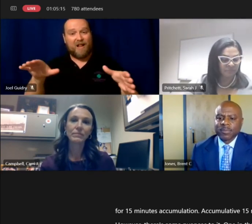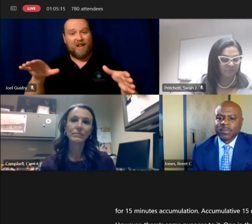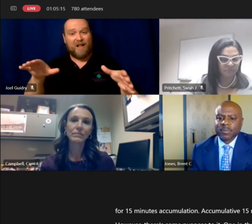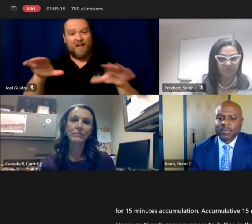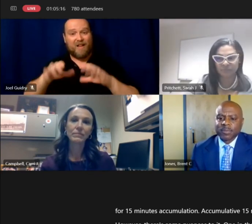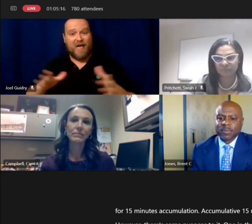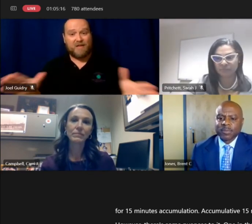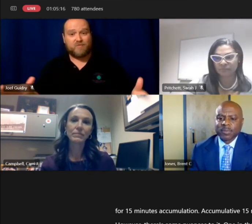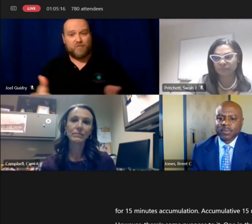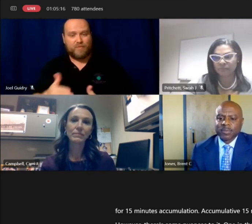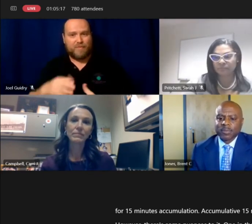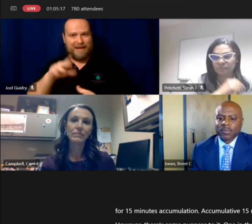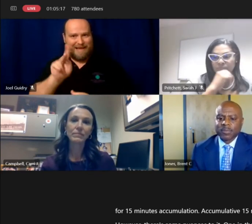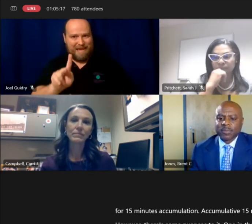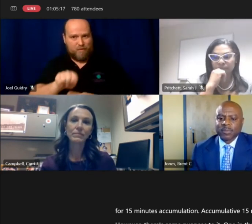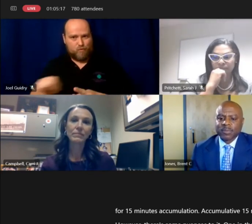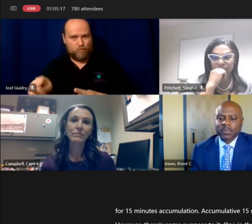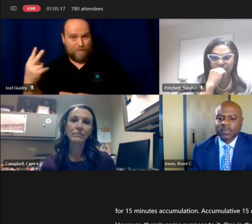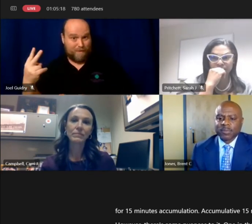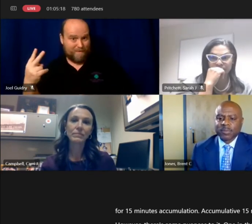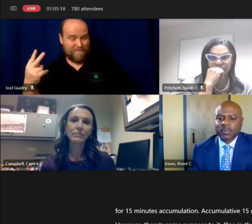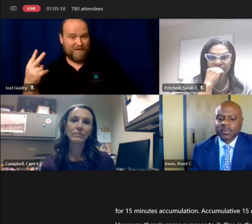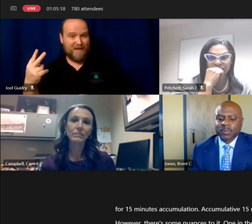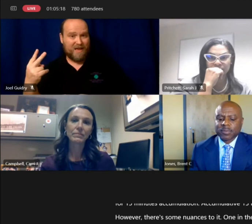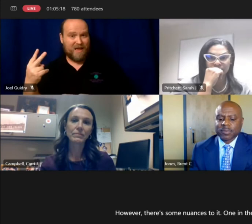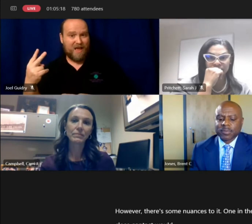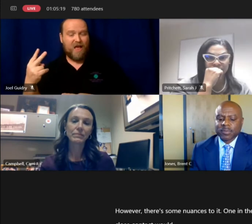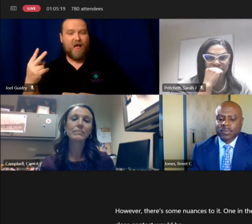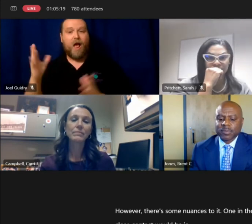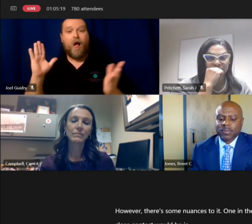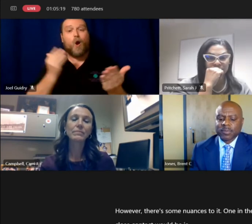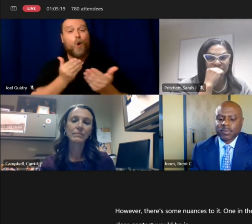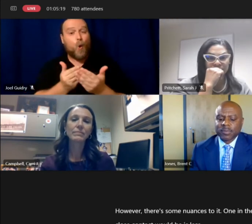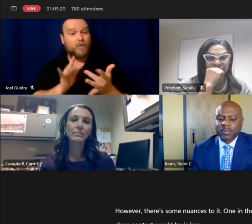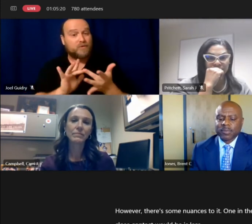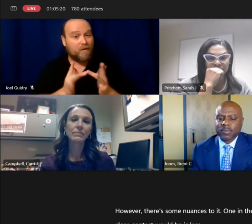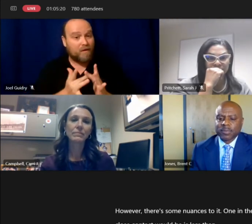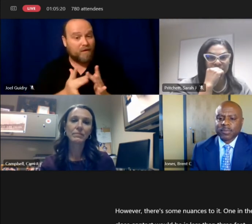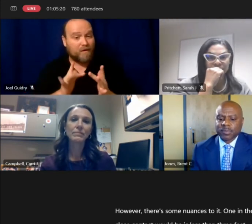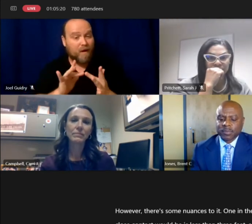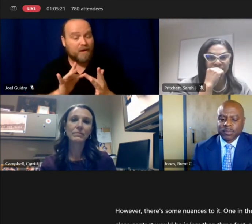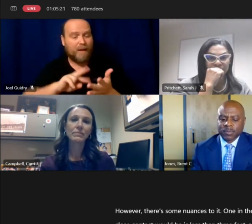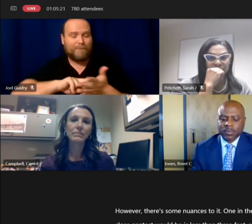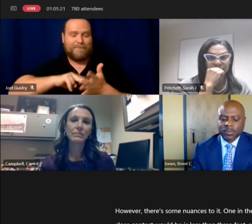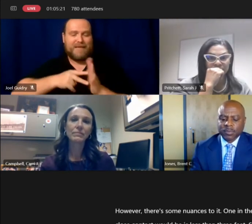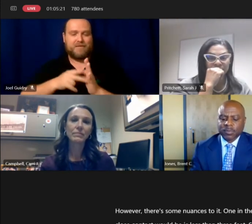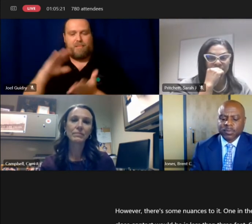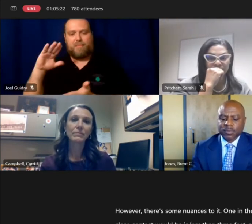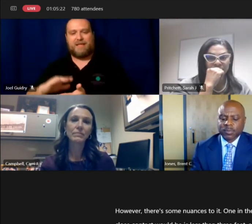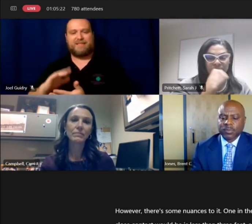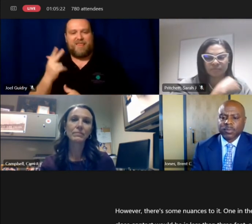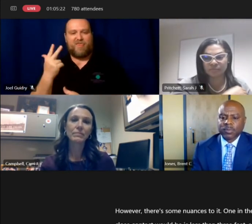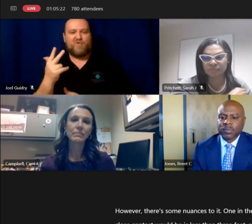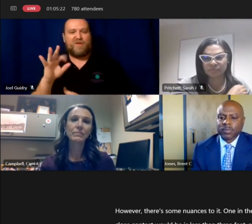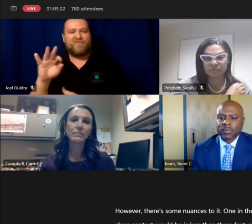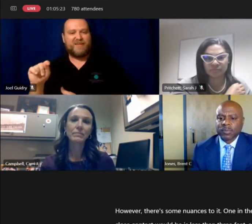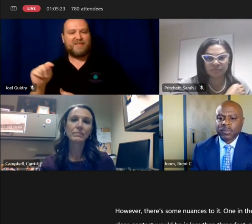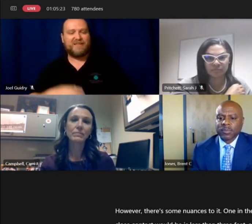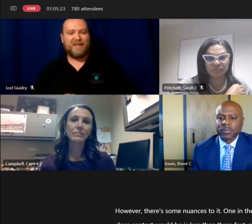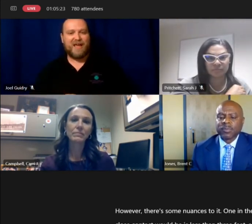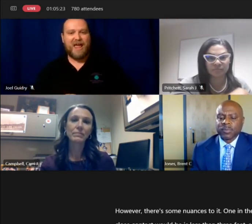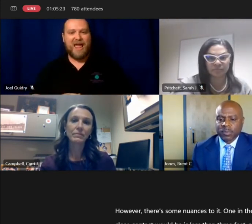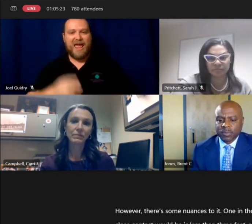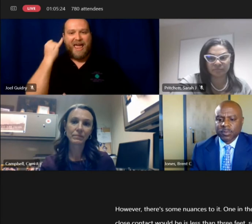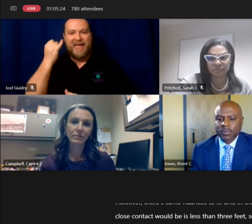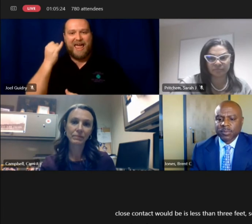be, is less than 3 feet. So a student who is maintaining that 3 feet of distance and they're both